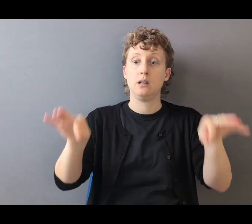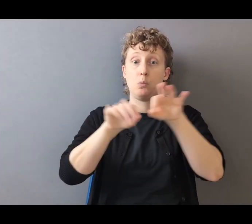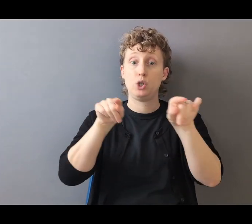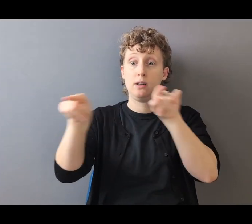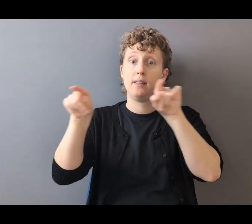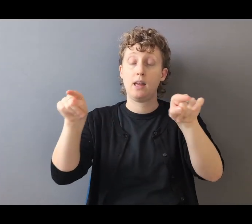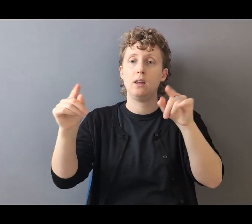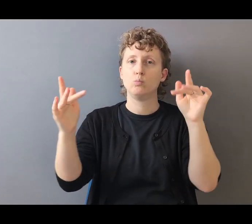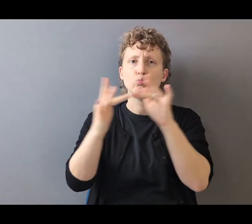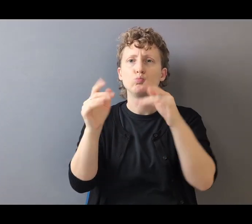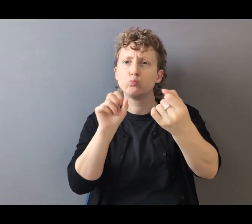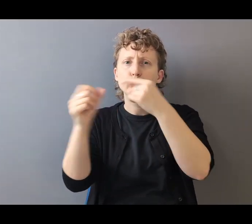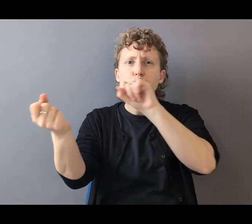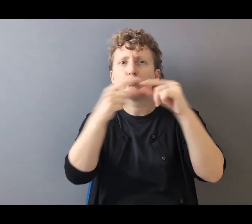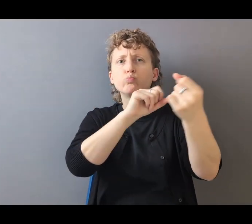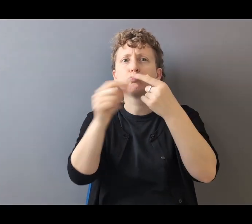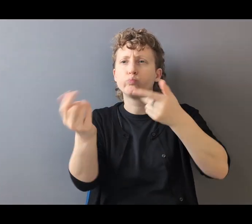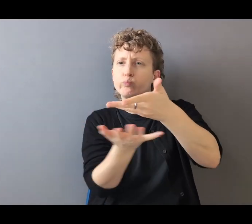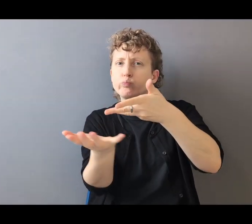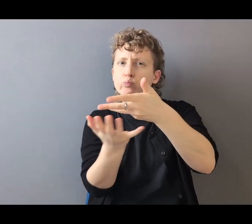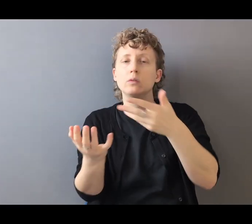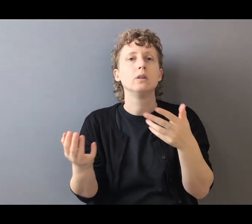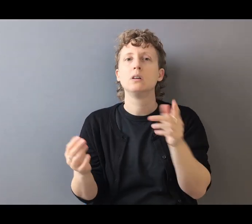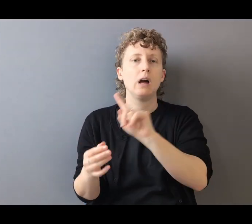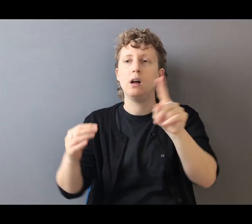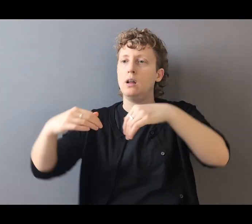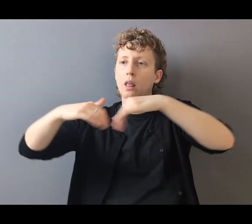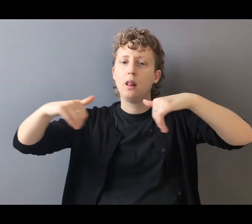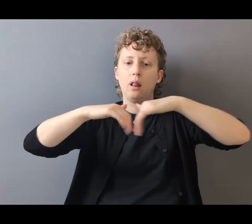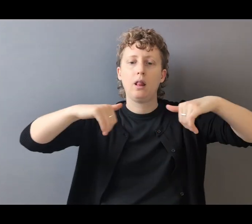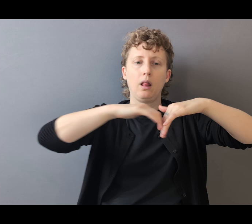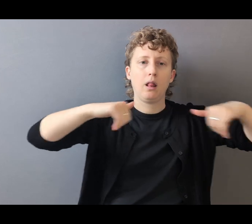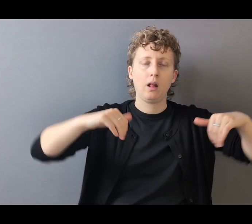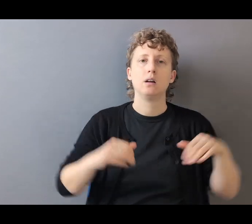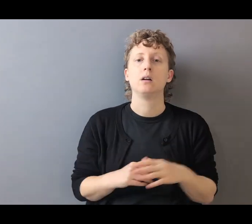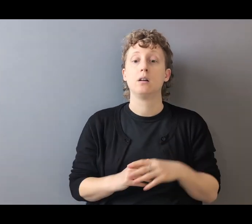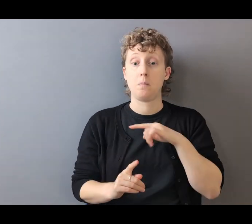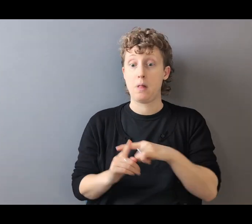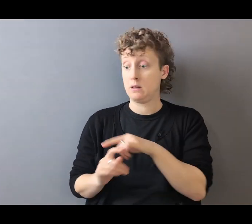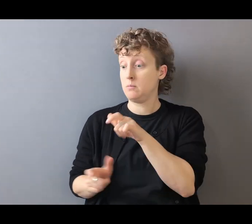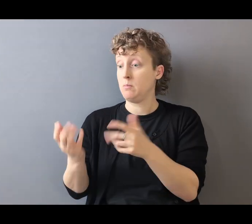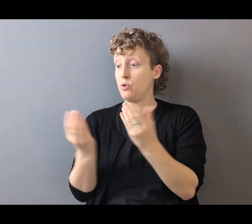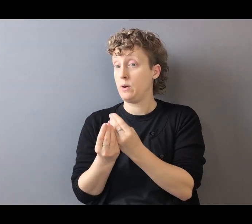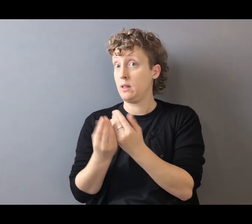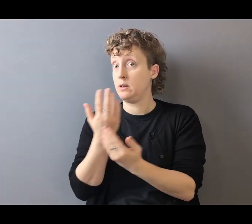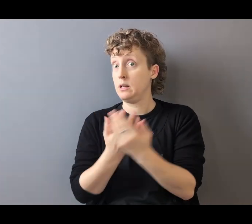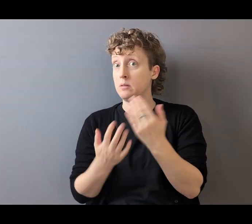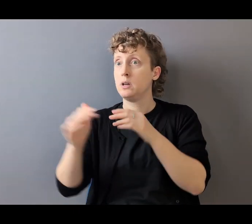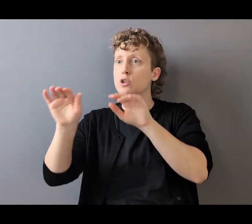these chapters and the national members of persons with disabilities. Because I think that at the European level, we have really